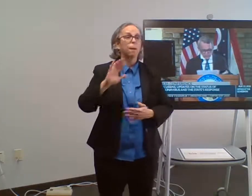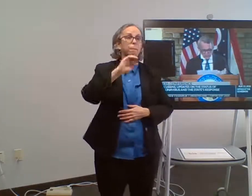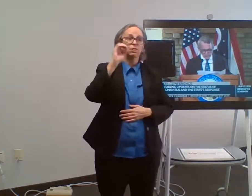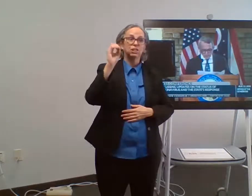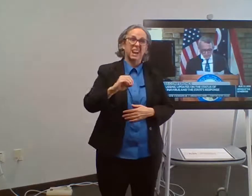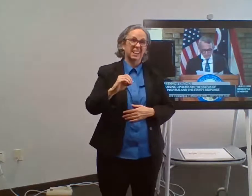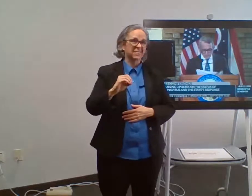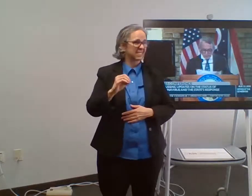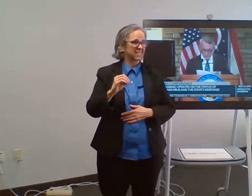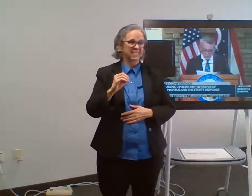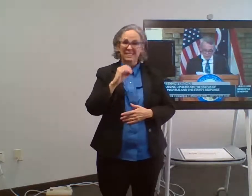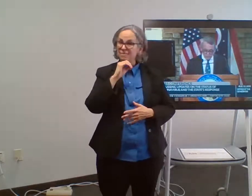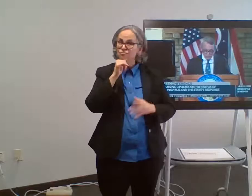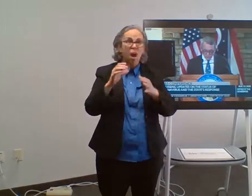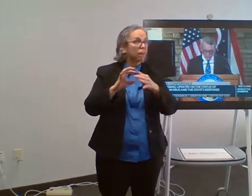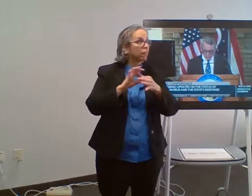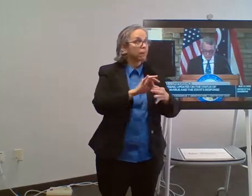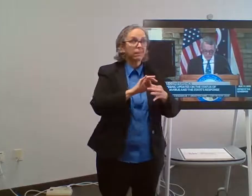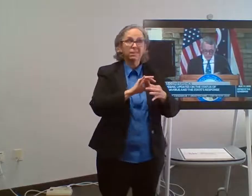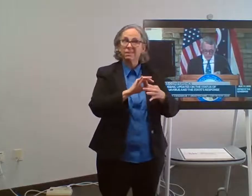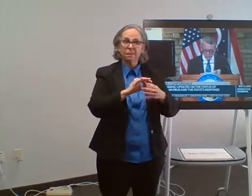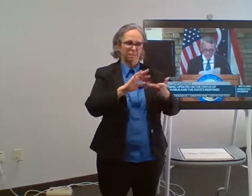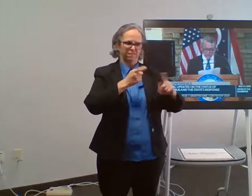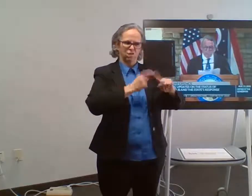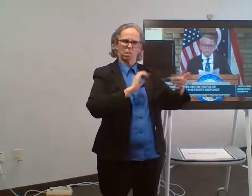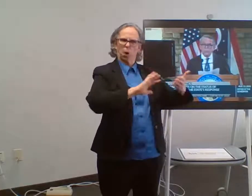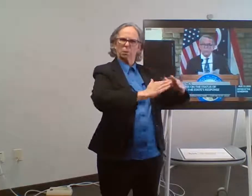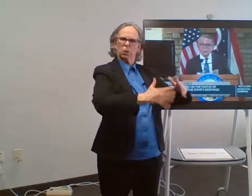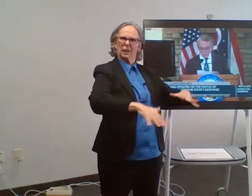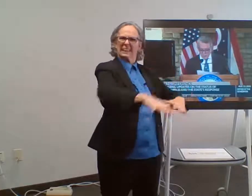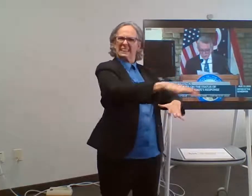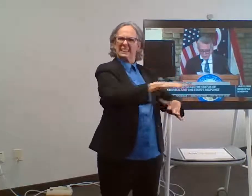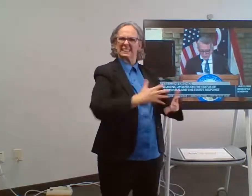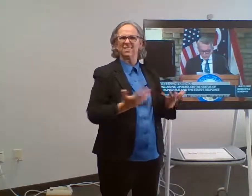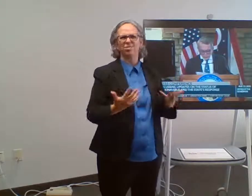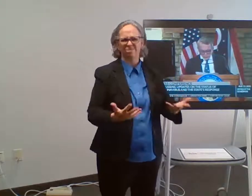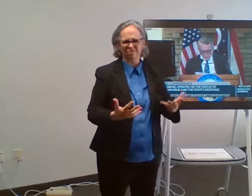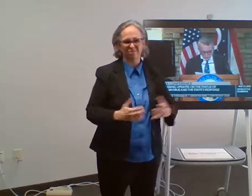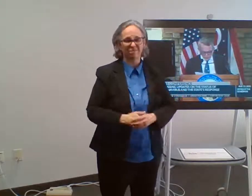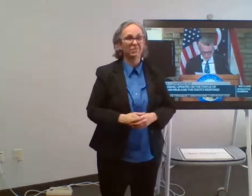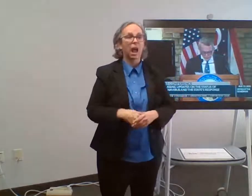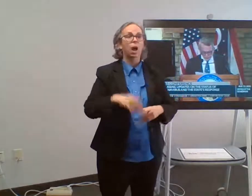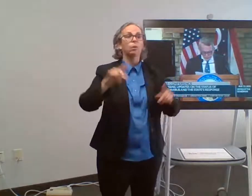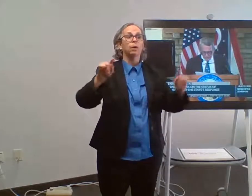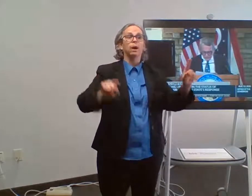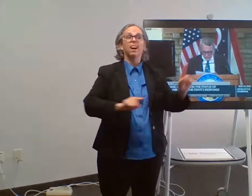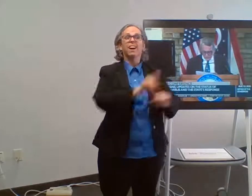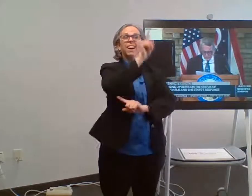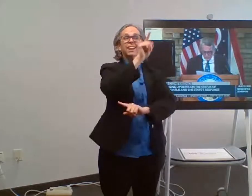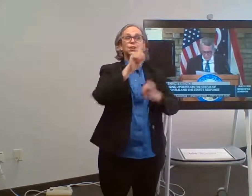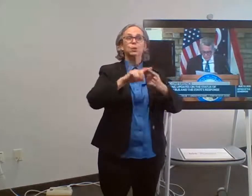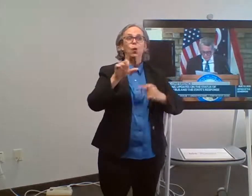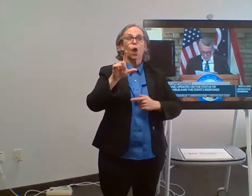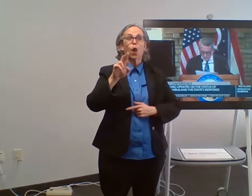settings. Lucas County, 159 cases per 100,000